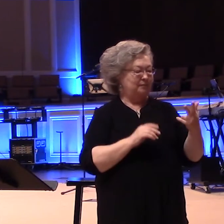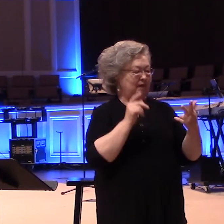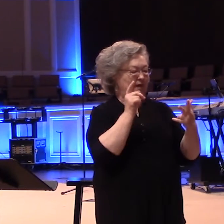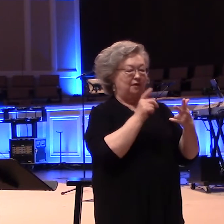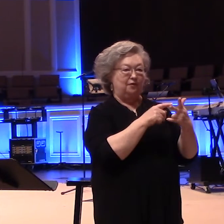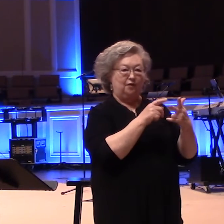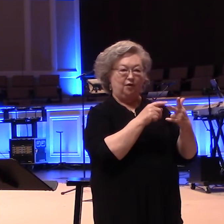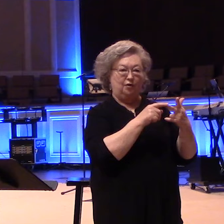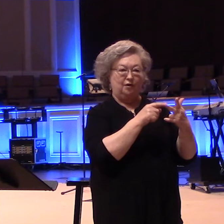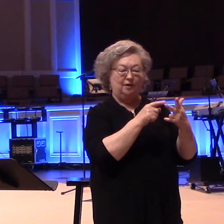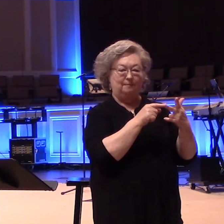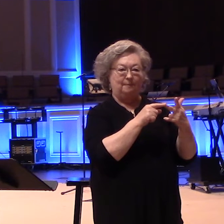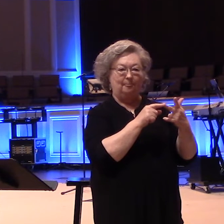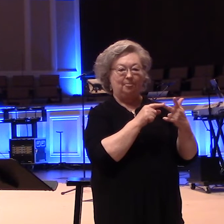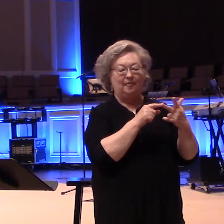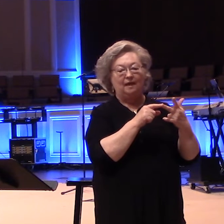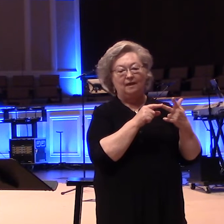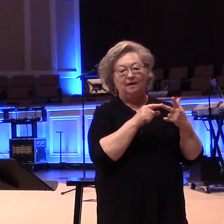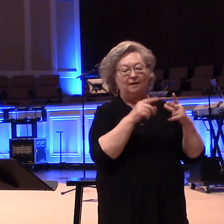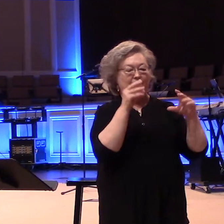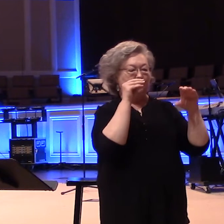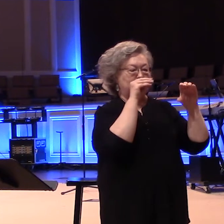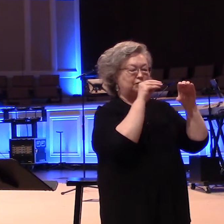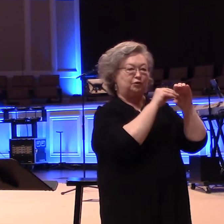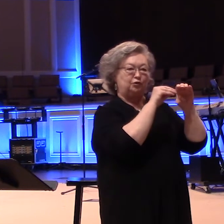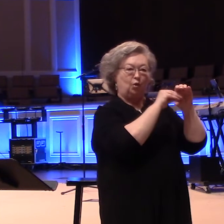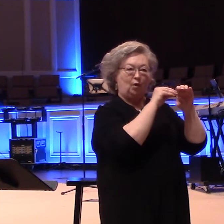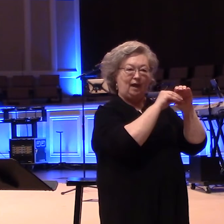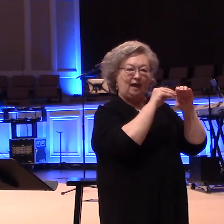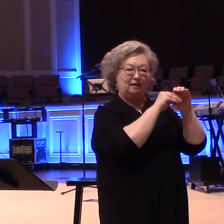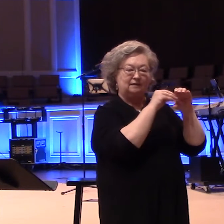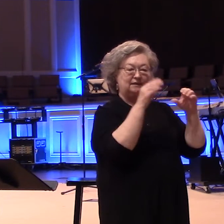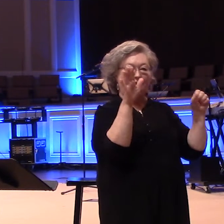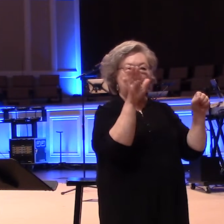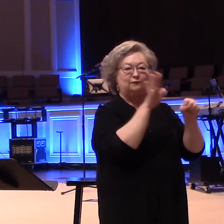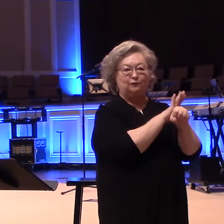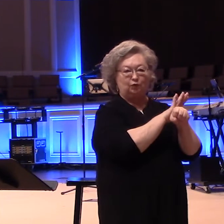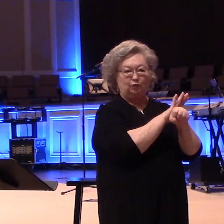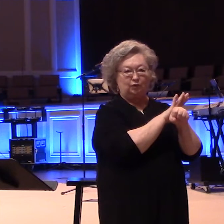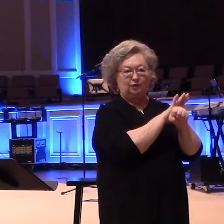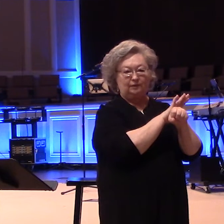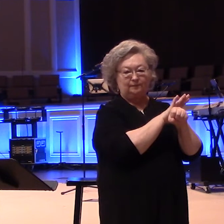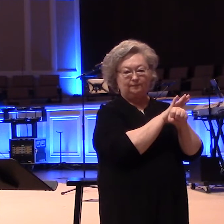is full. Chapter 3, verse 10, the last half of verse 10.